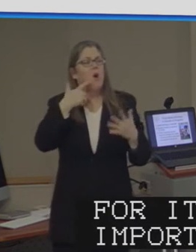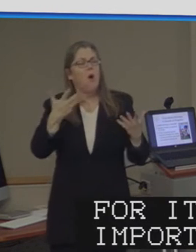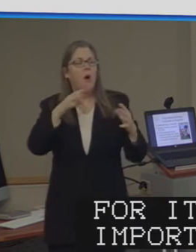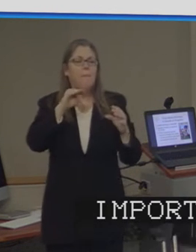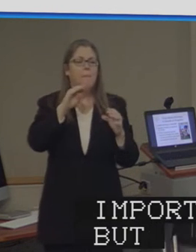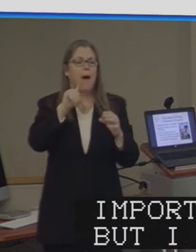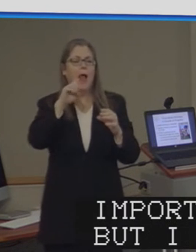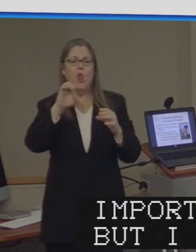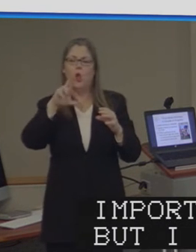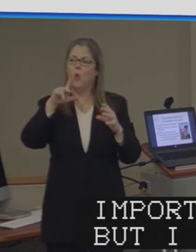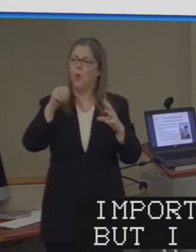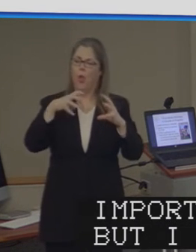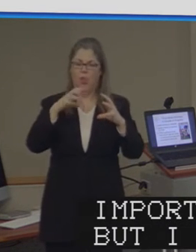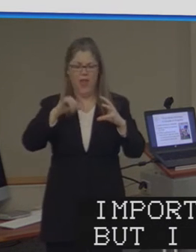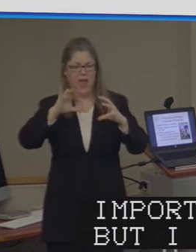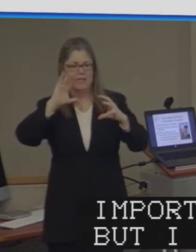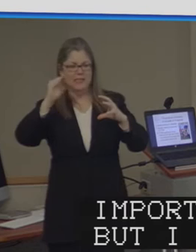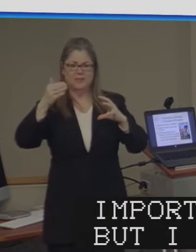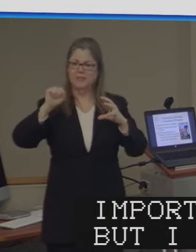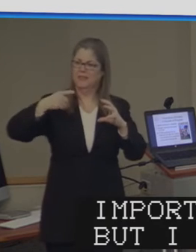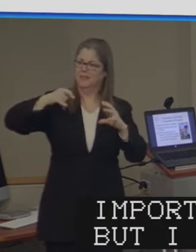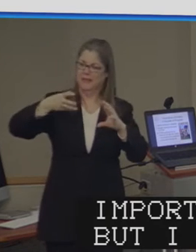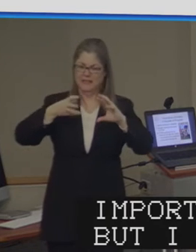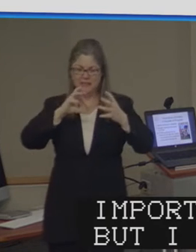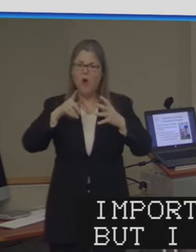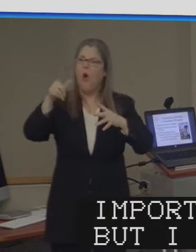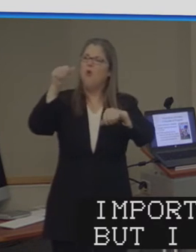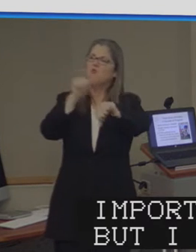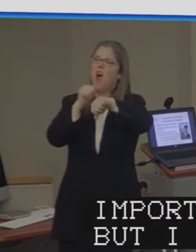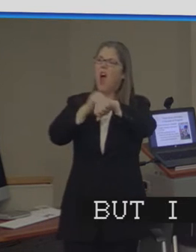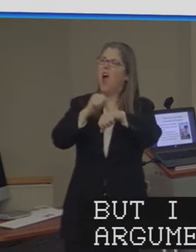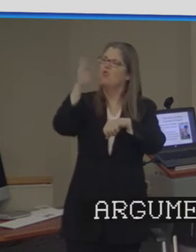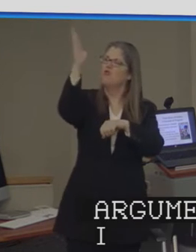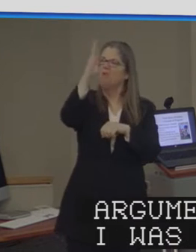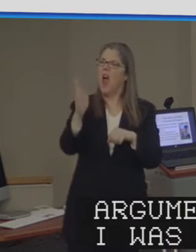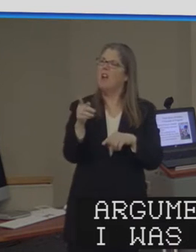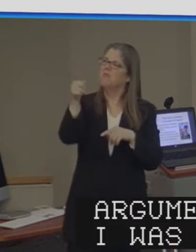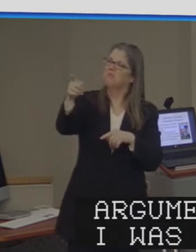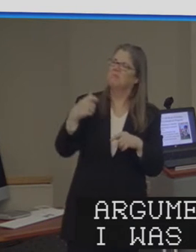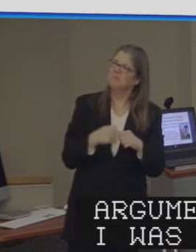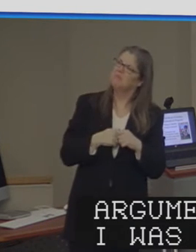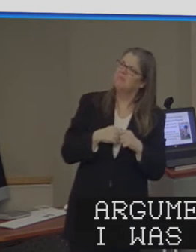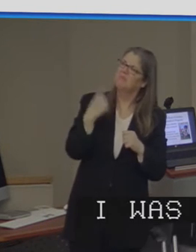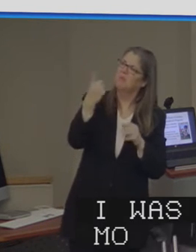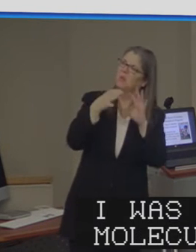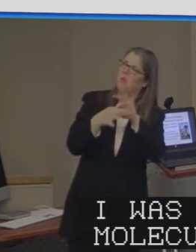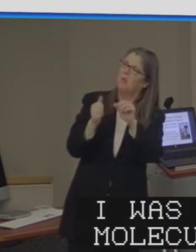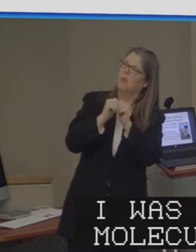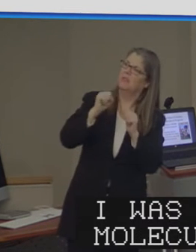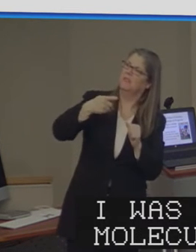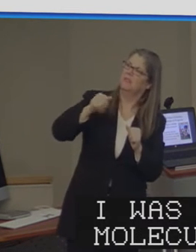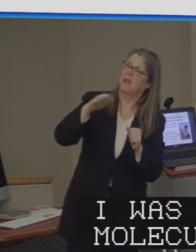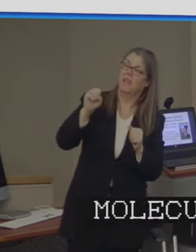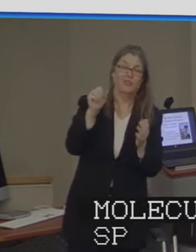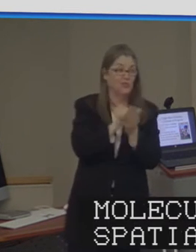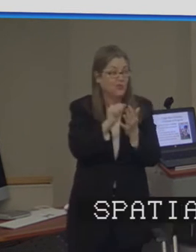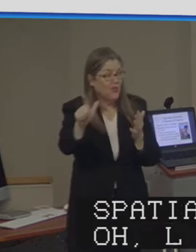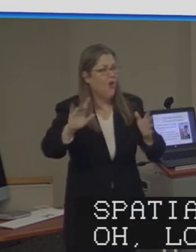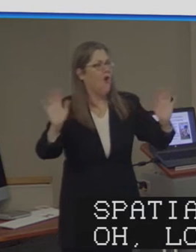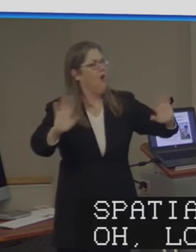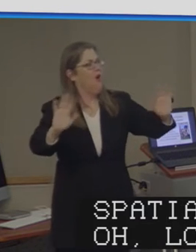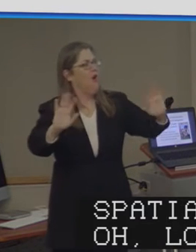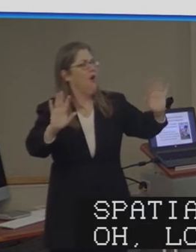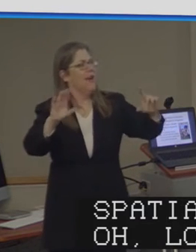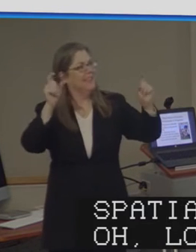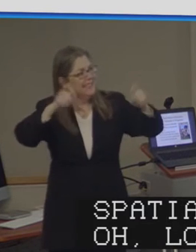and that seems to be spatial. Oh, look at those cracks in the rock, they seem to be spatial. But we really need hard